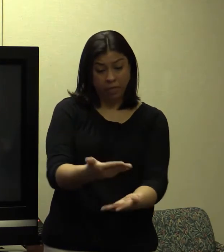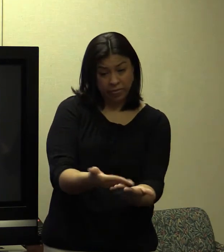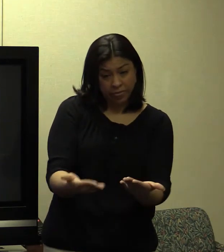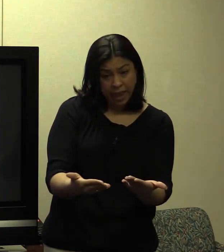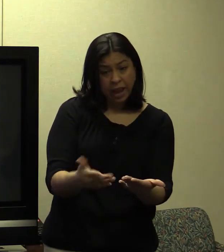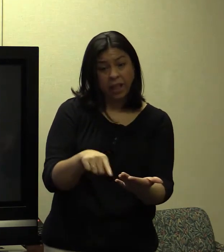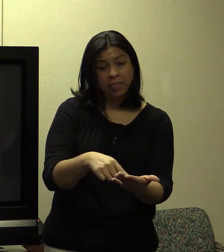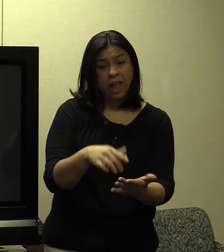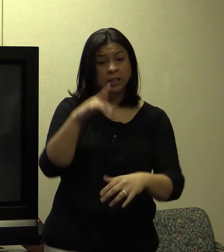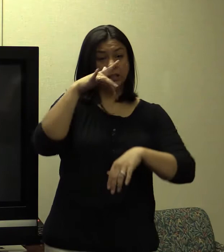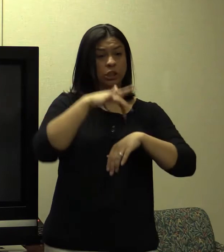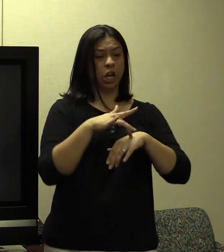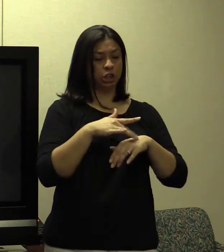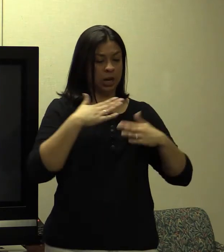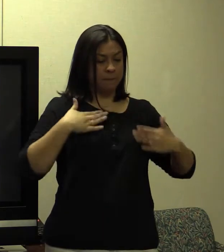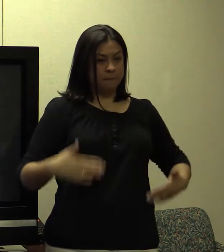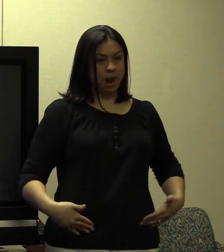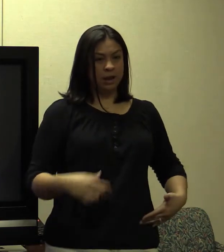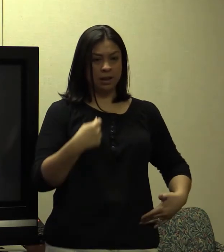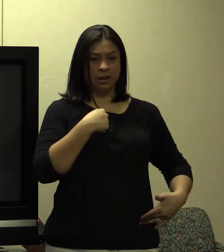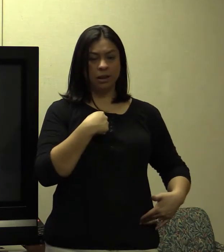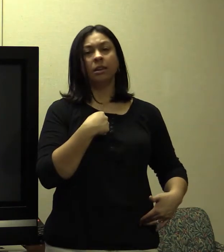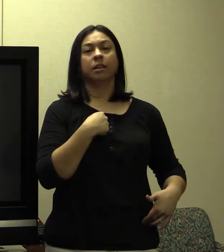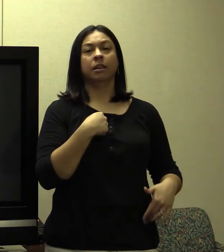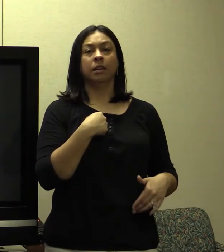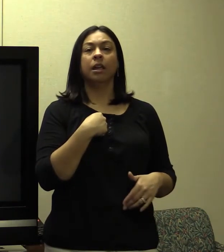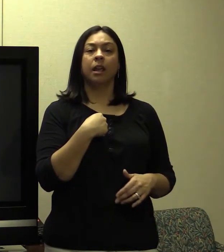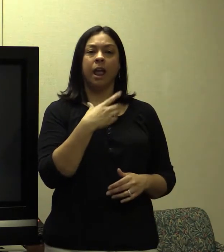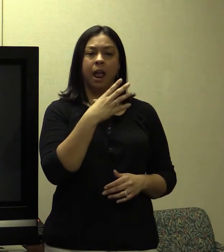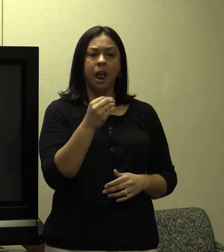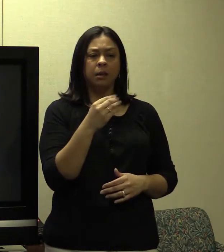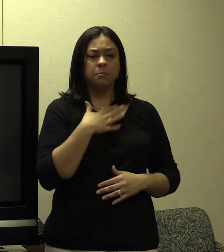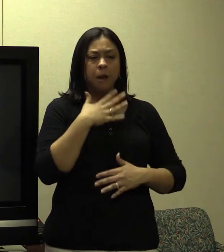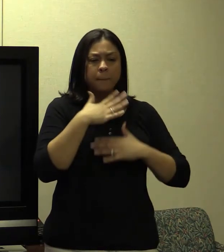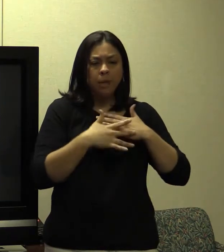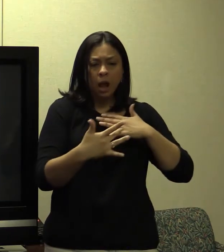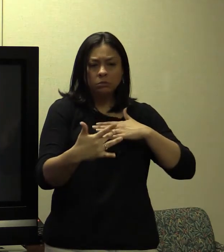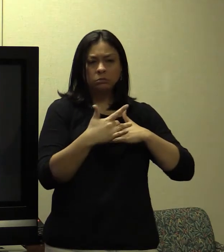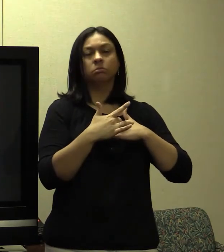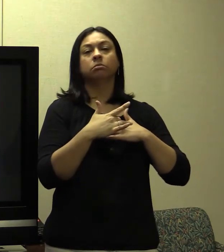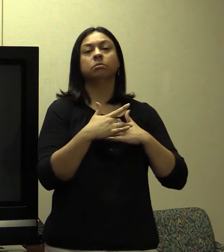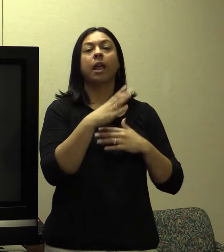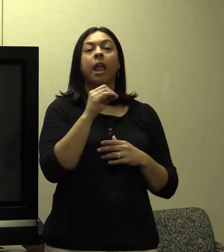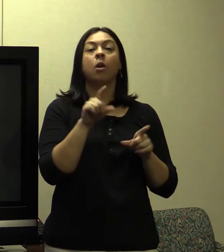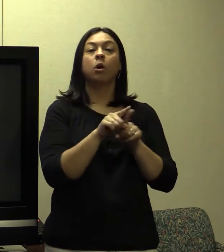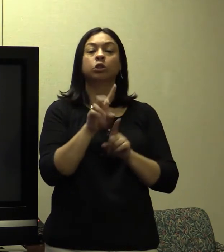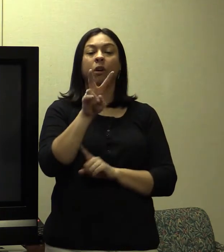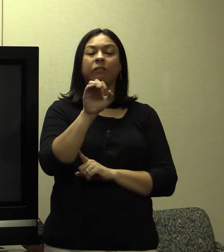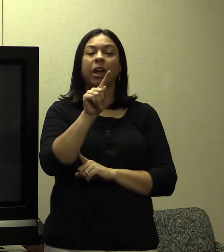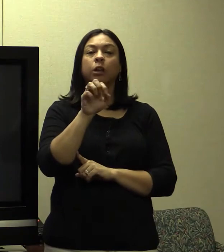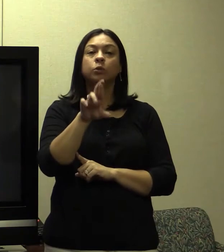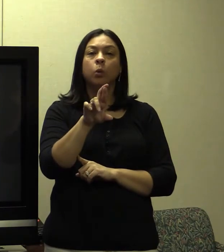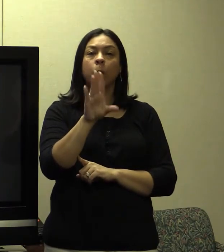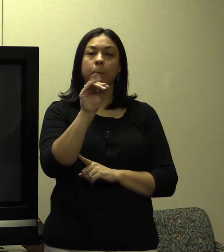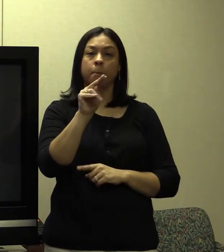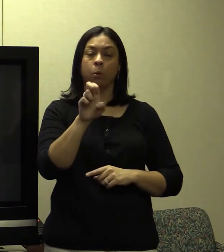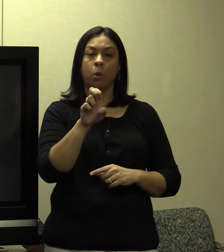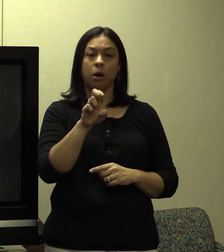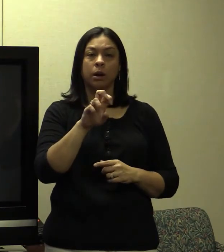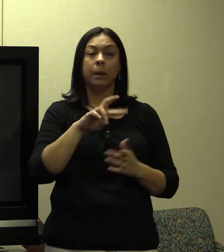body fluid of an infected person. And also vector-borne, by receiving an infected animal